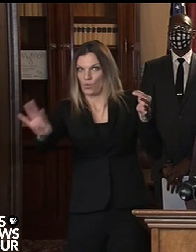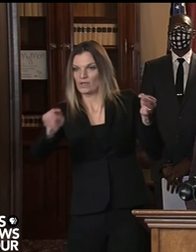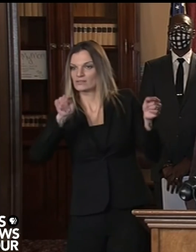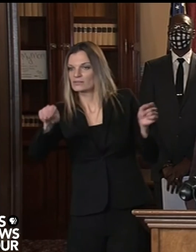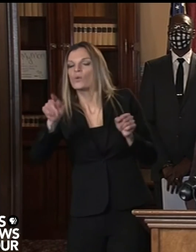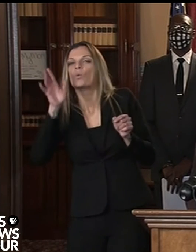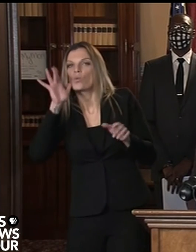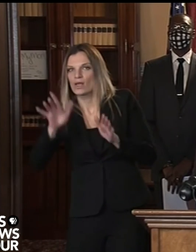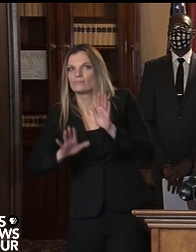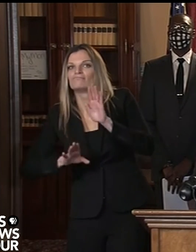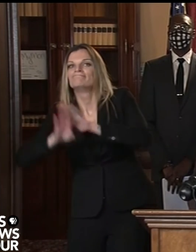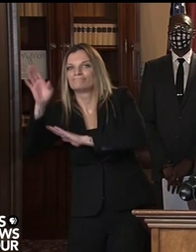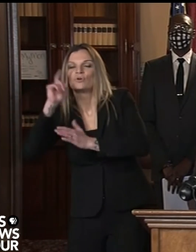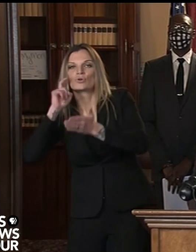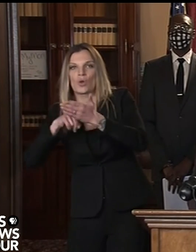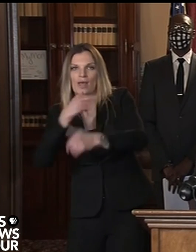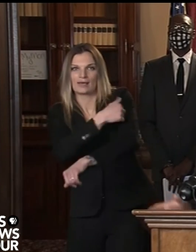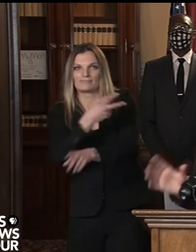to the brink.